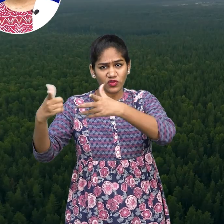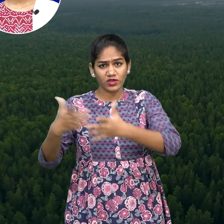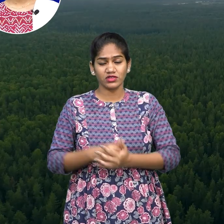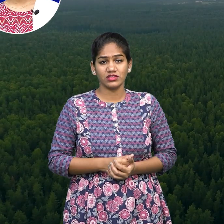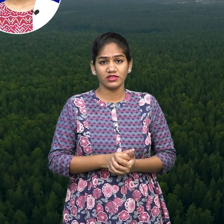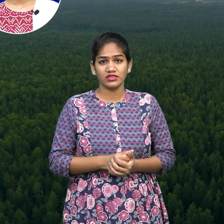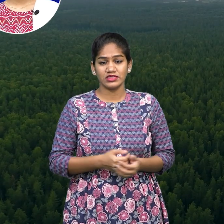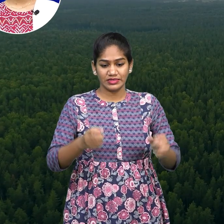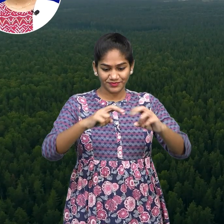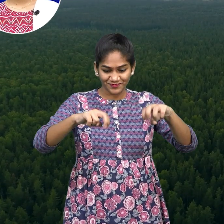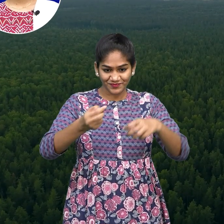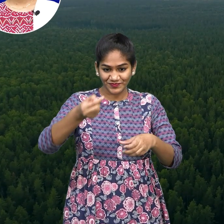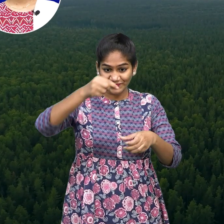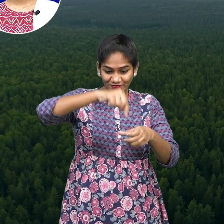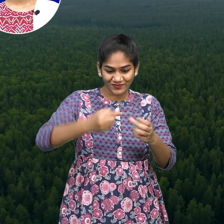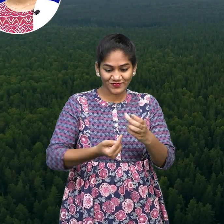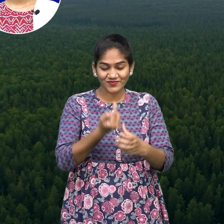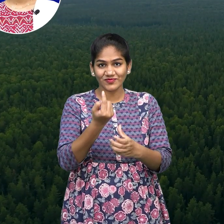and planting trees.